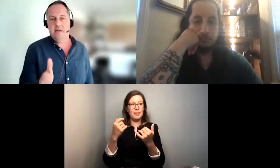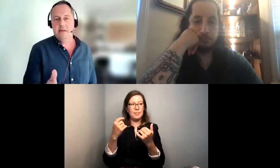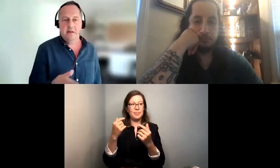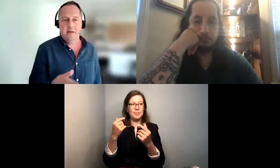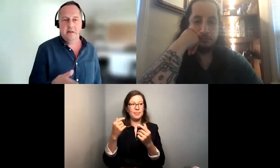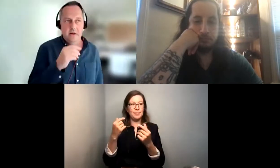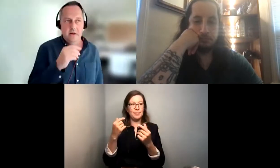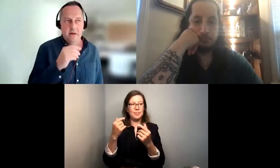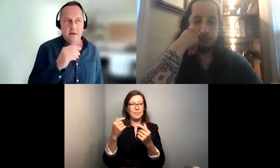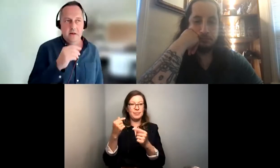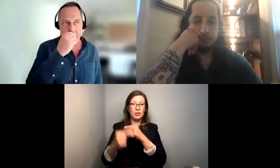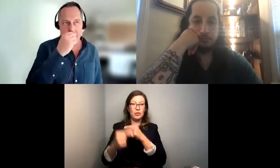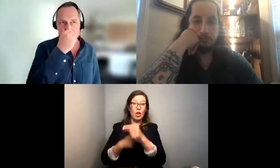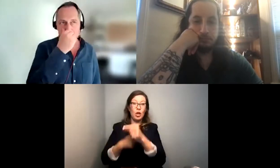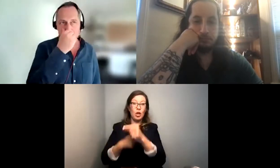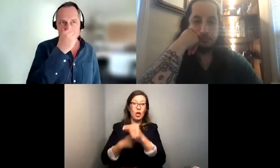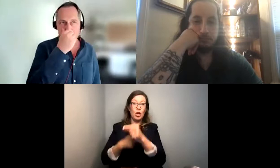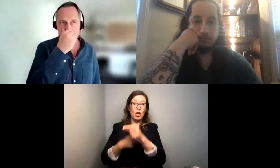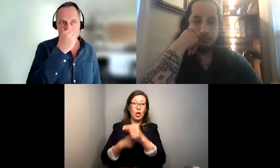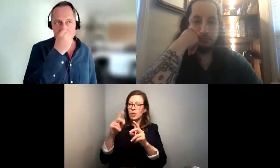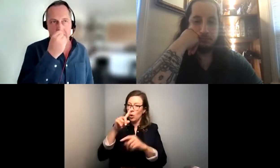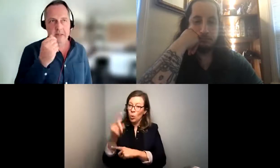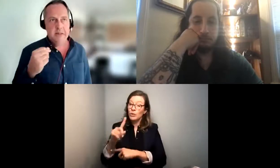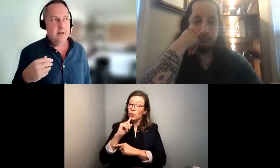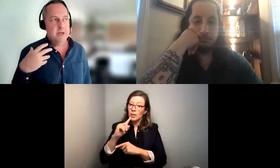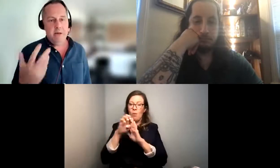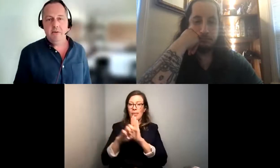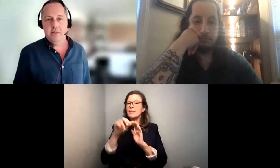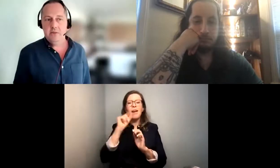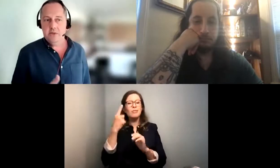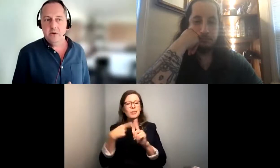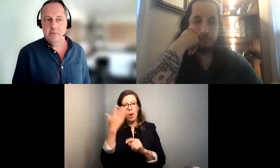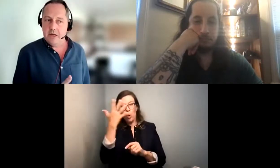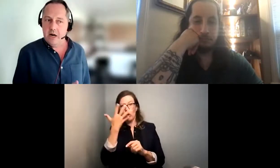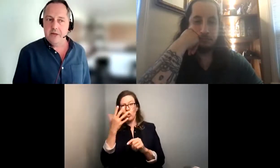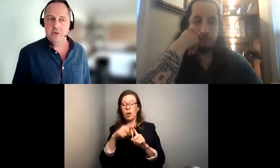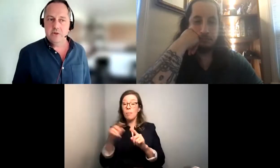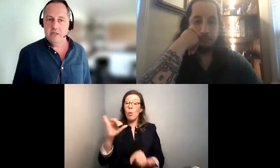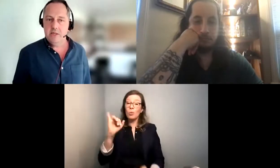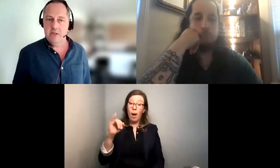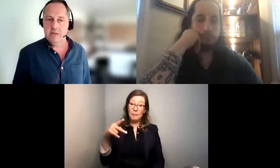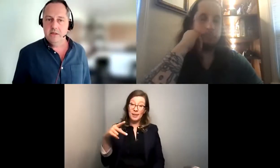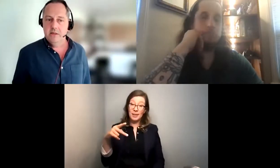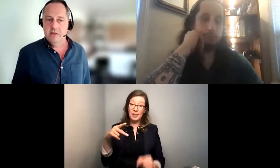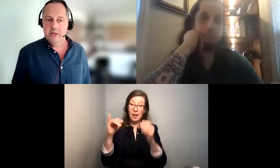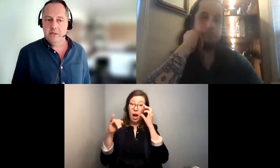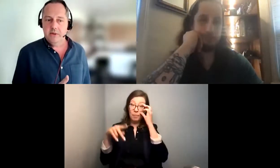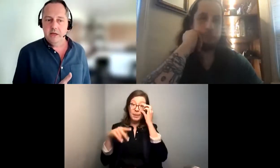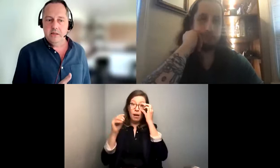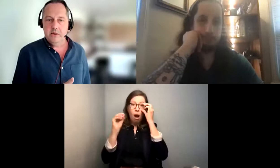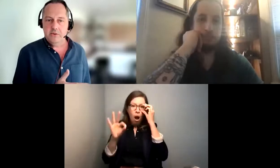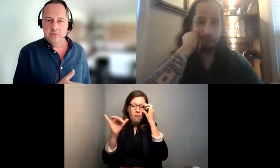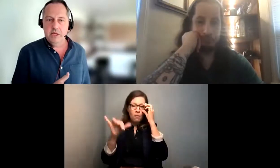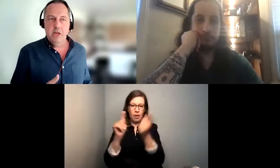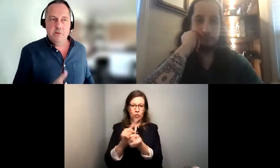the ethics of the appearance, it's also about the IP of the translation. Because if that,